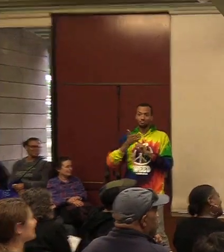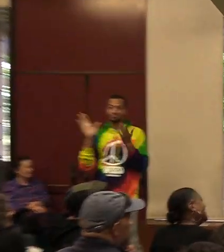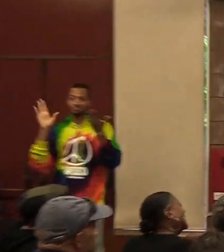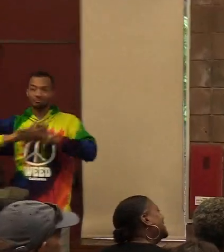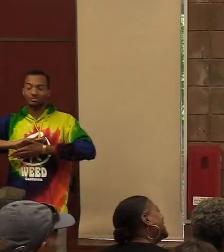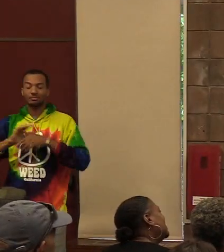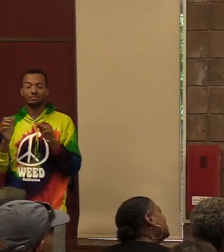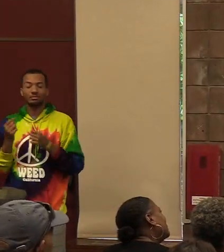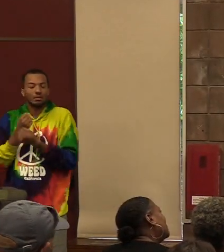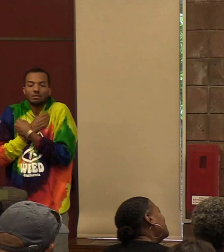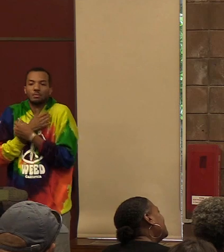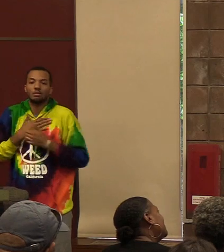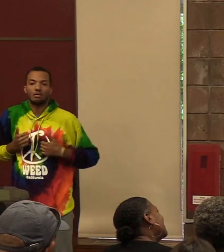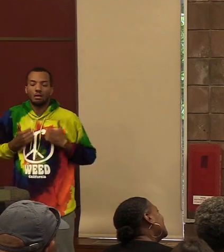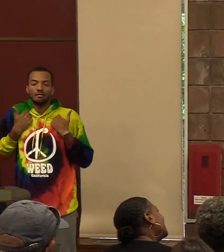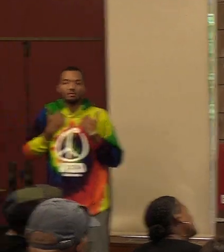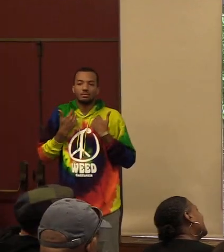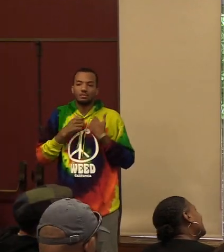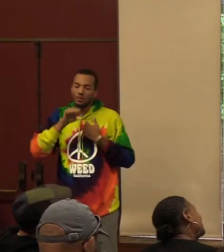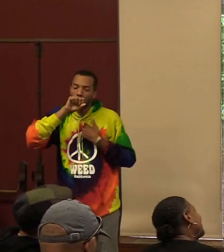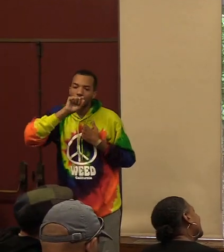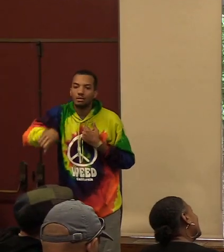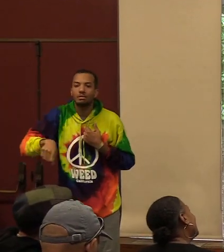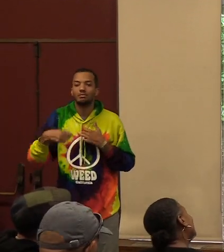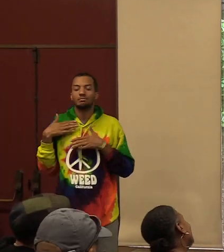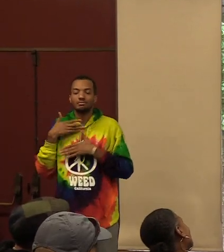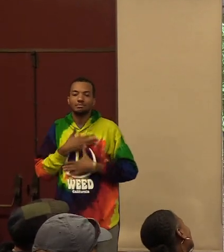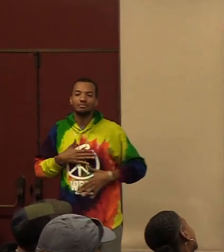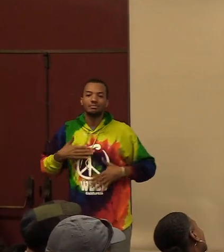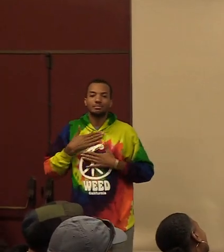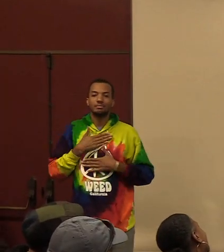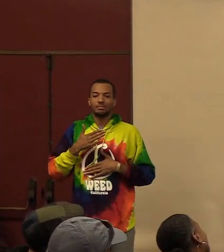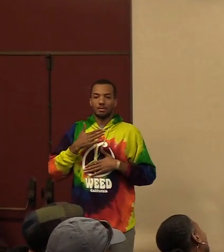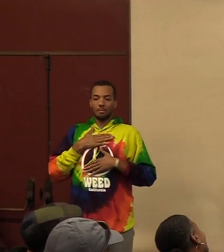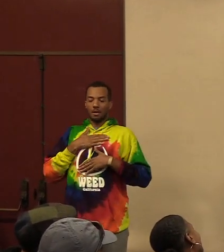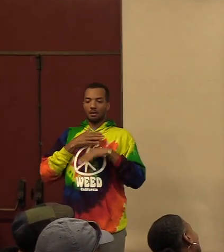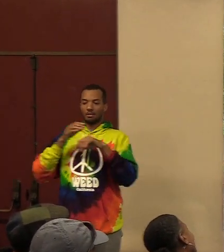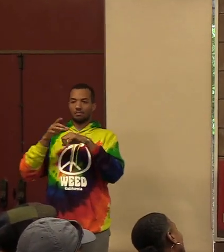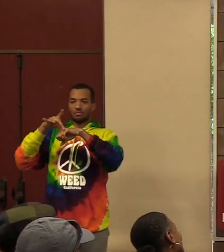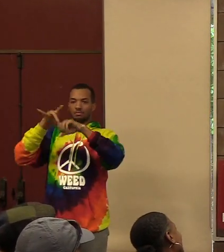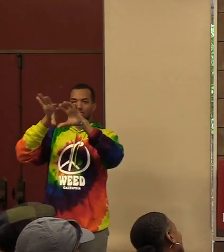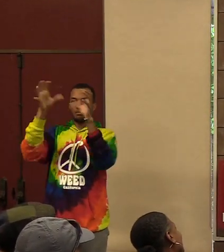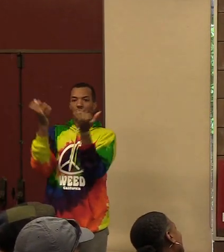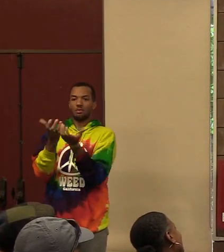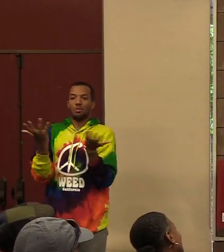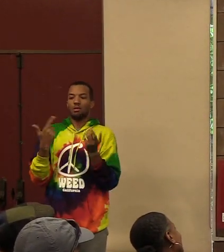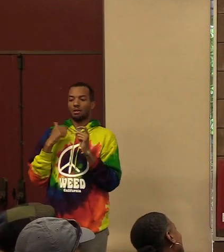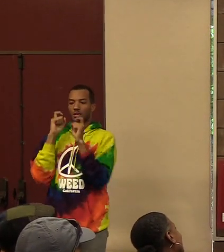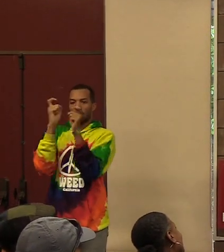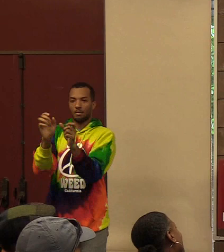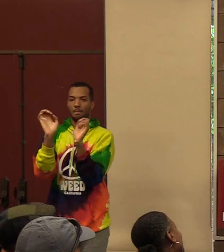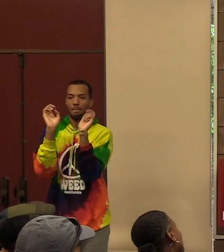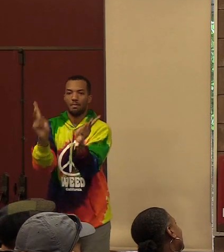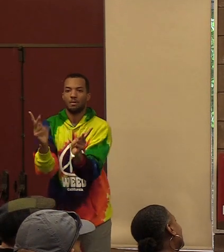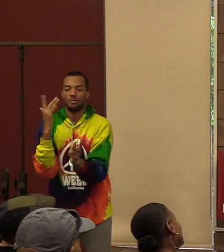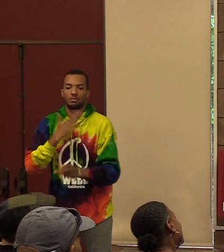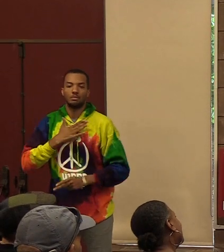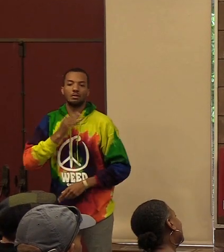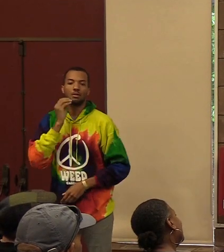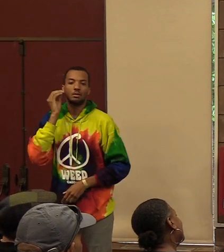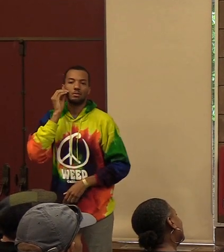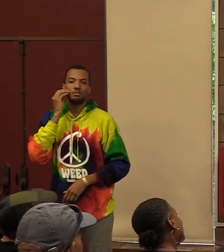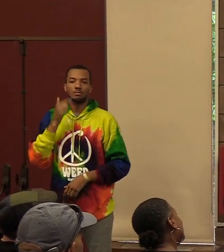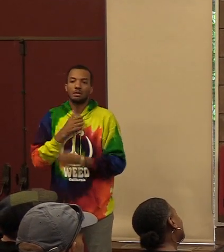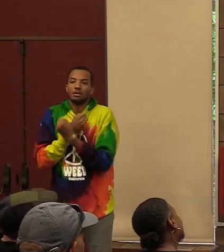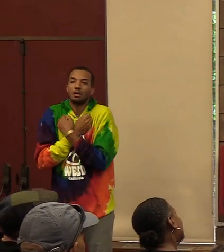But I love my life. I love what I give back to the planet because it's my home. And I'd love for all